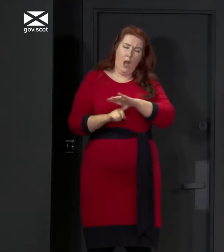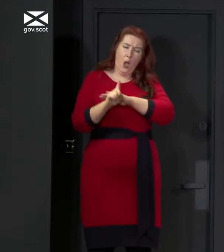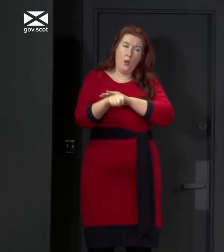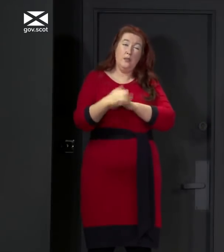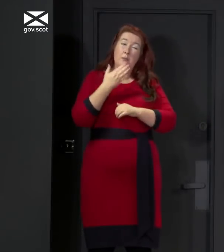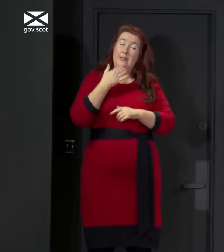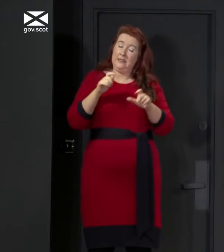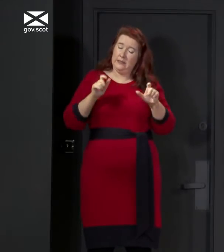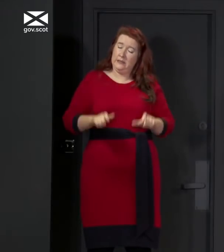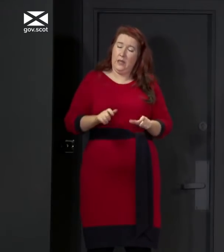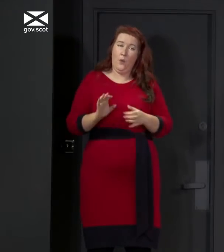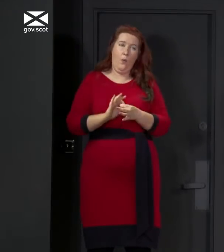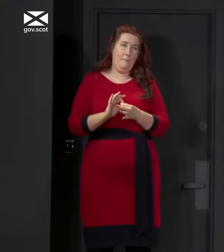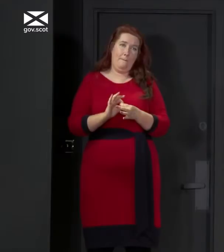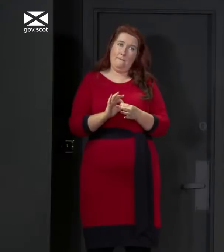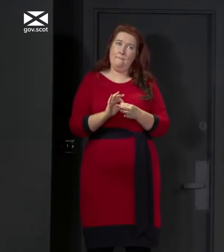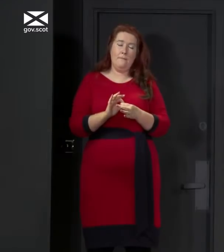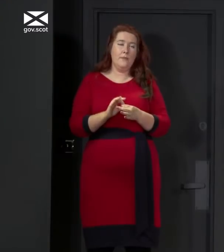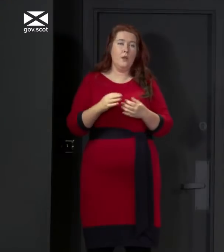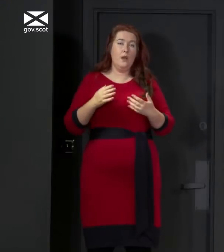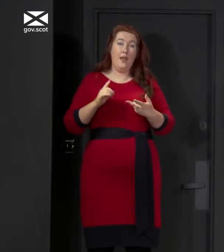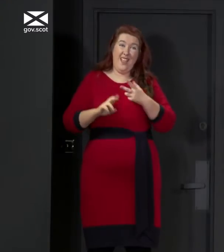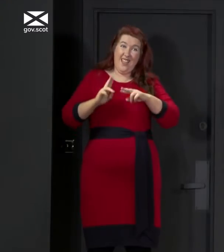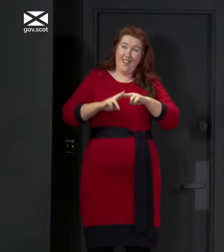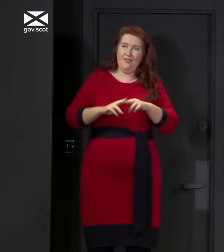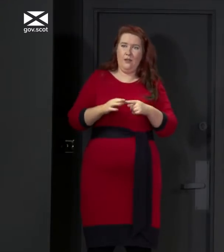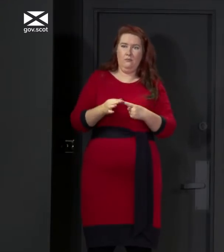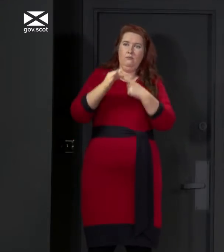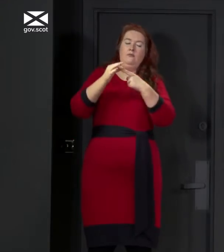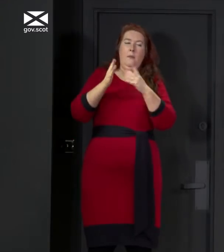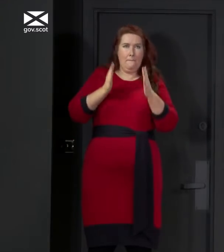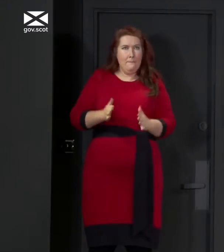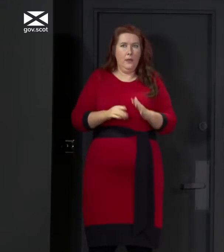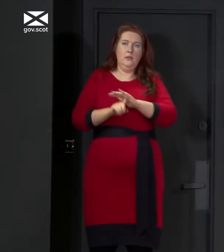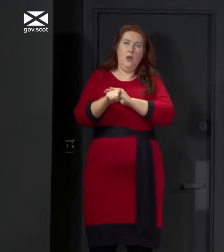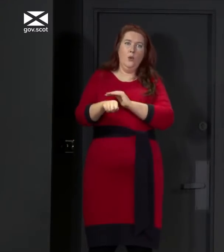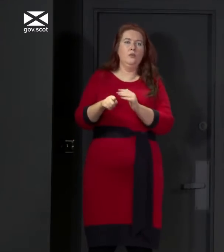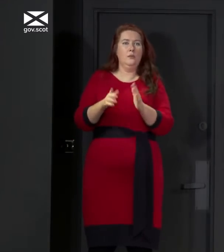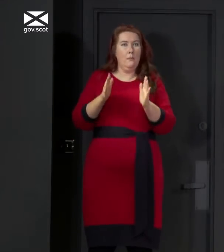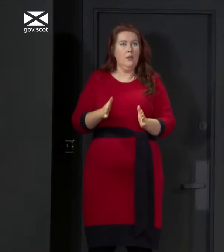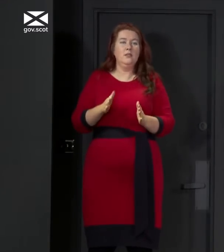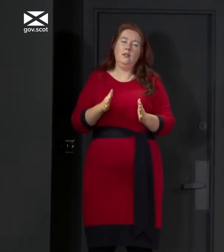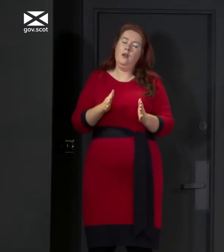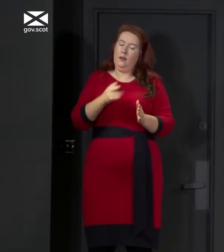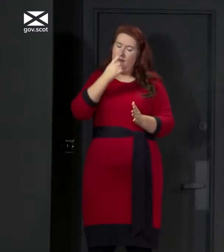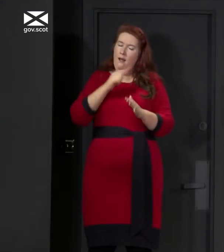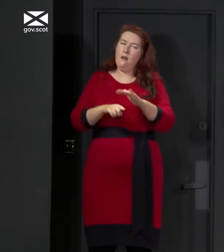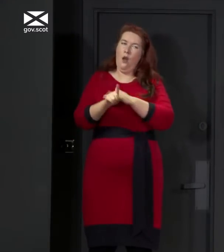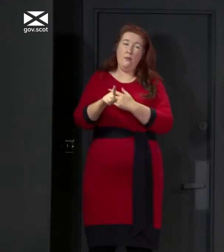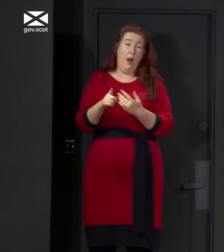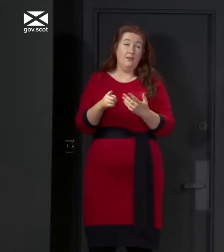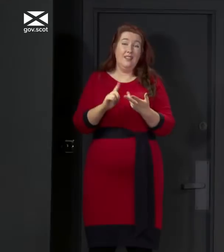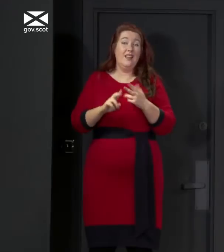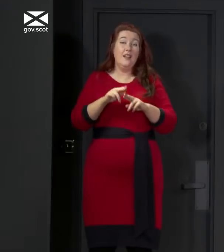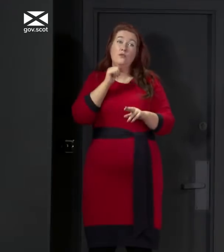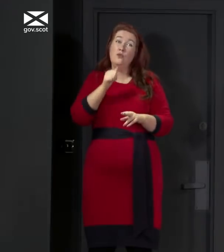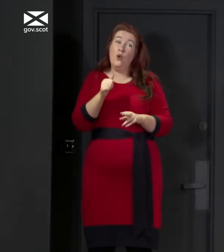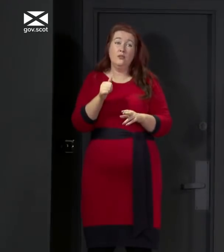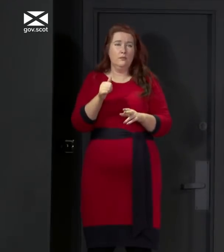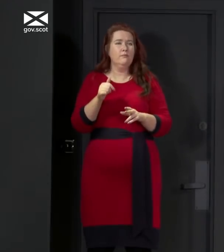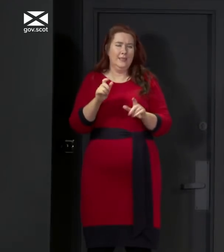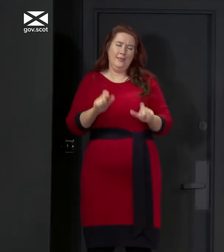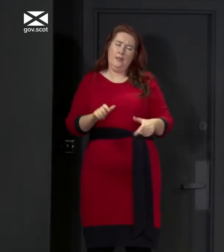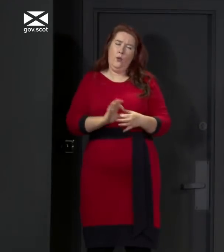as much as possible and only leave home if it is for a genuinely essential purpose. And that means you must work from home